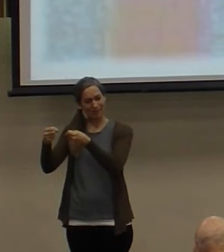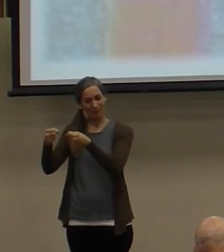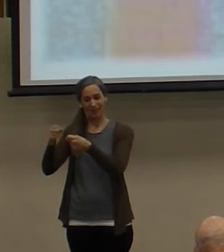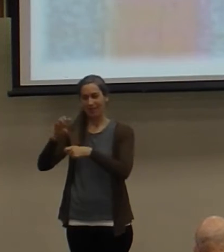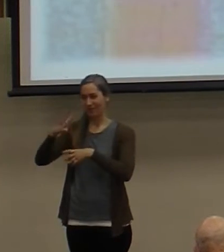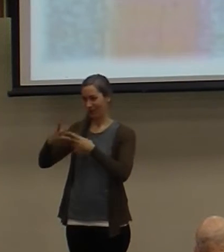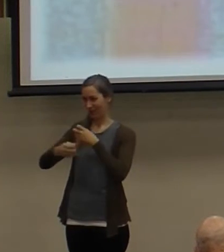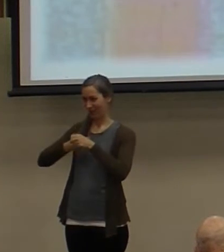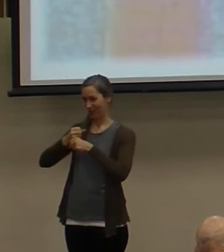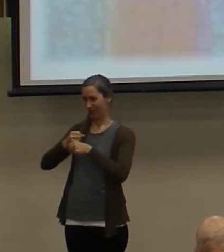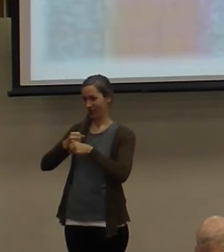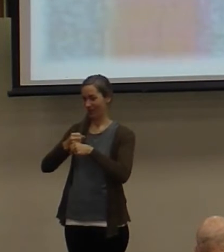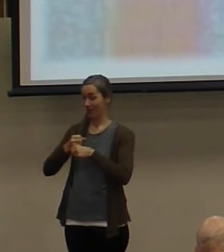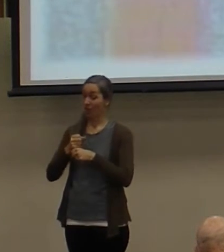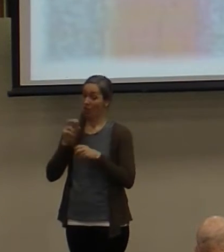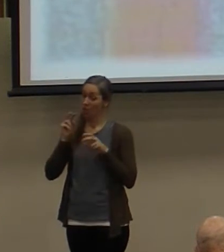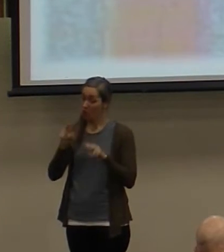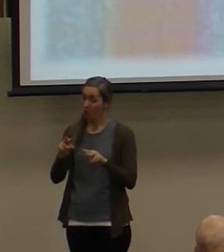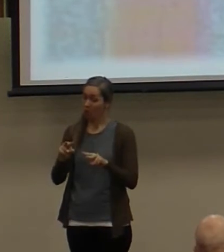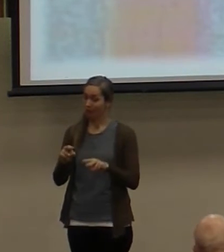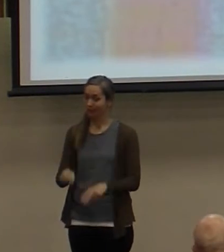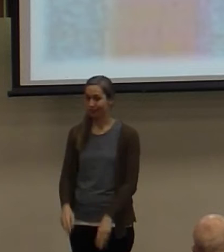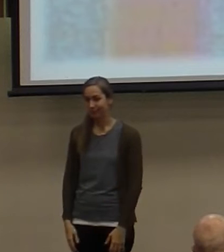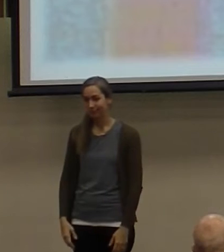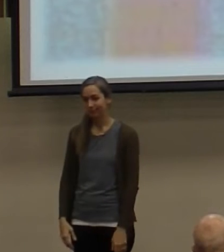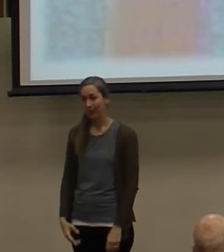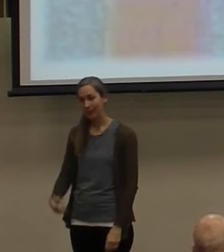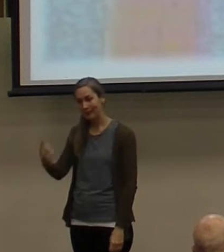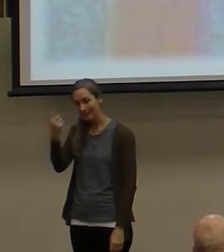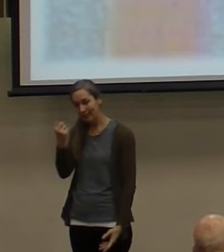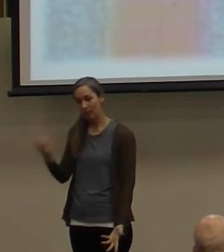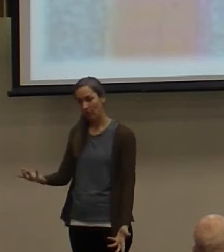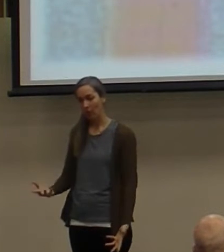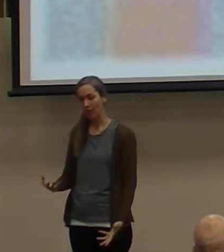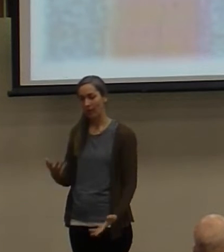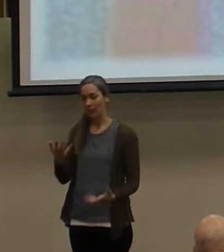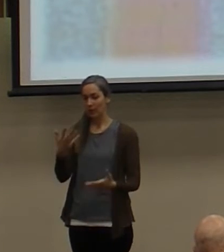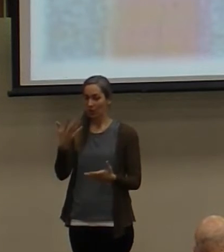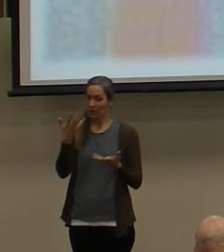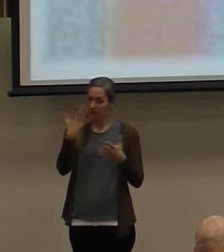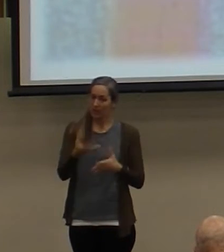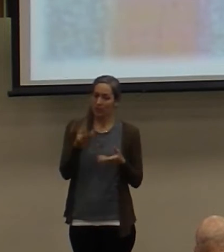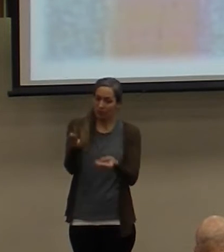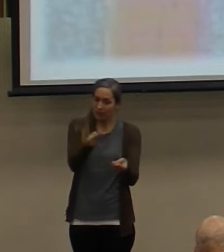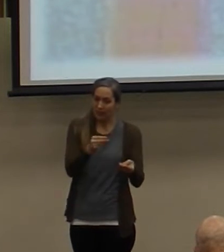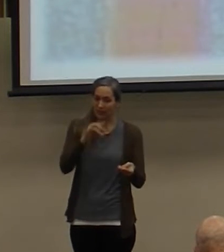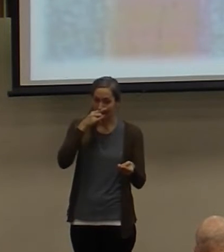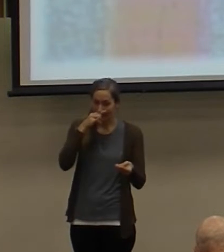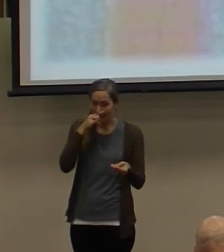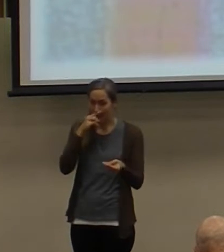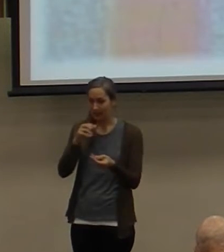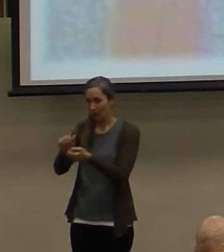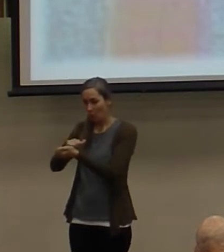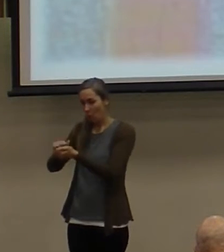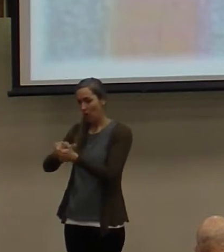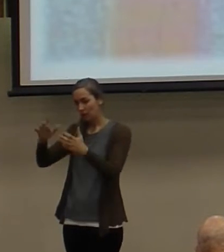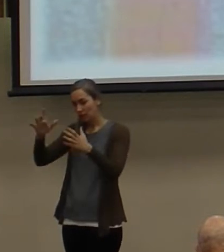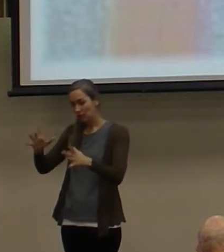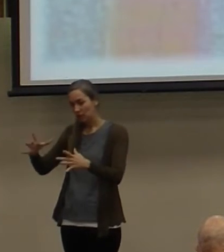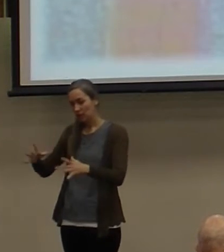Fourth year. Look, dear, be sensible. After you feed the kids and get the dishes washed, you probably ought to go to bed.